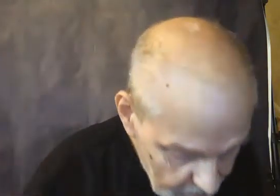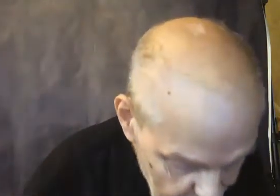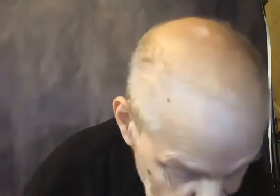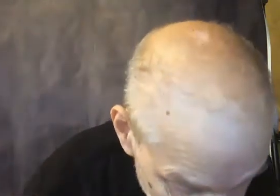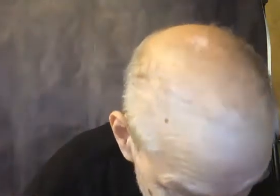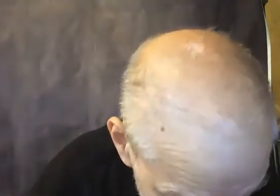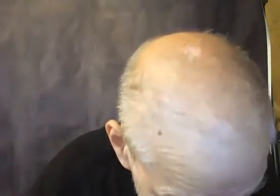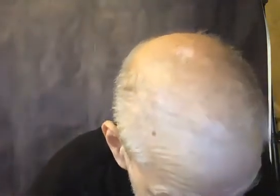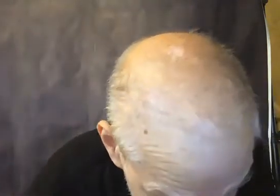That's my TV.